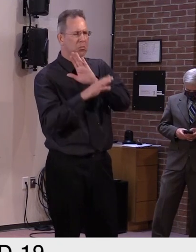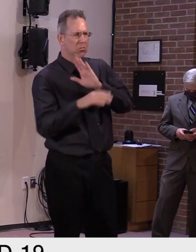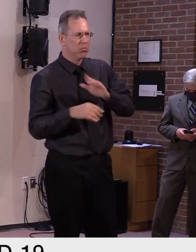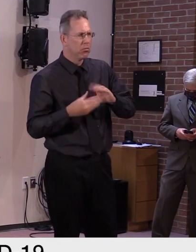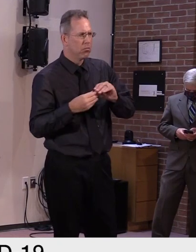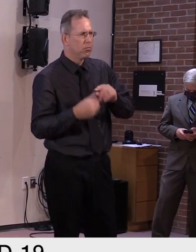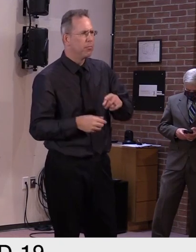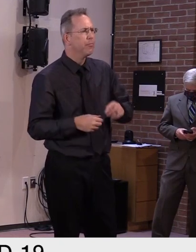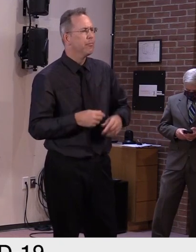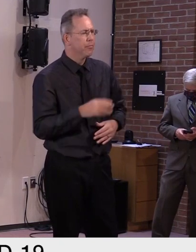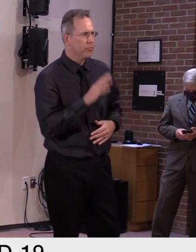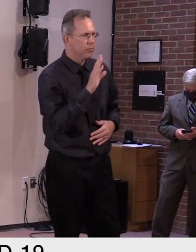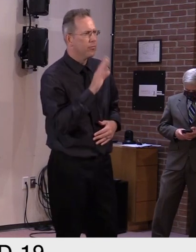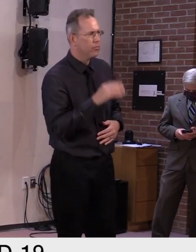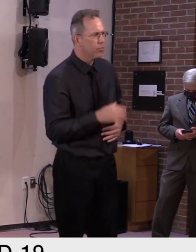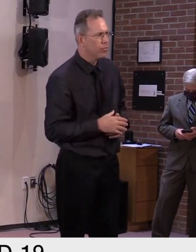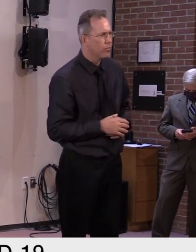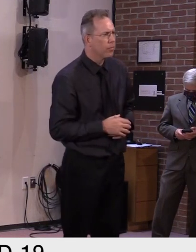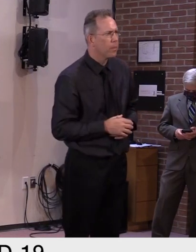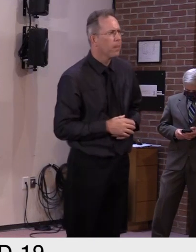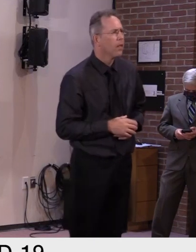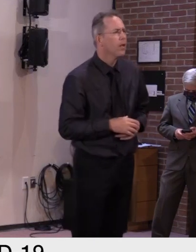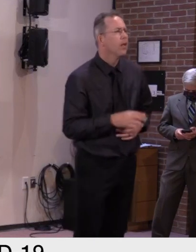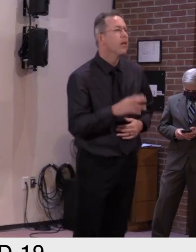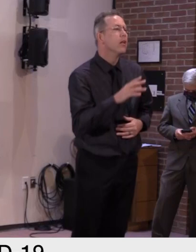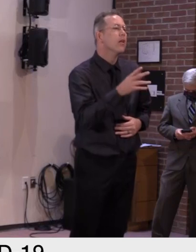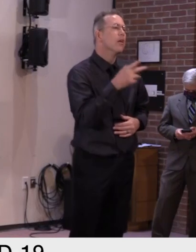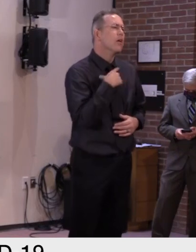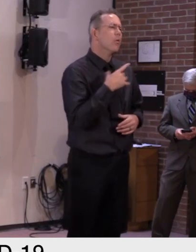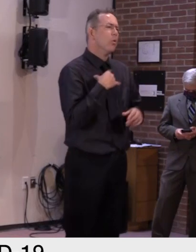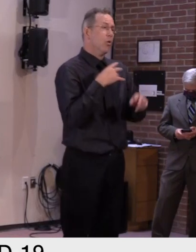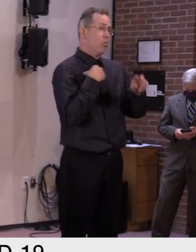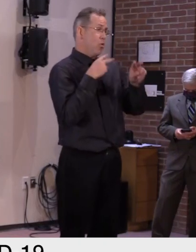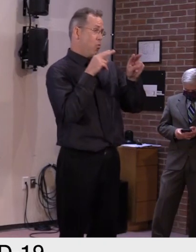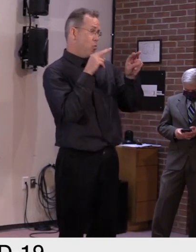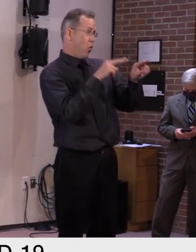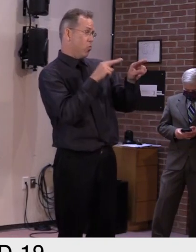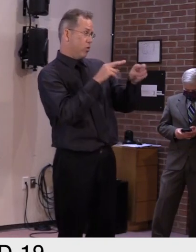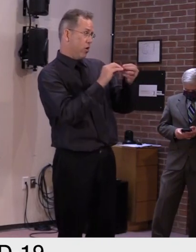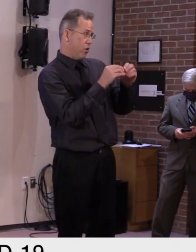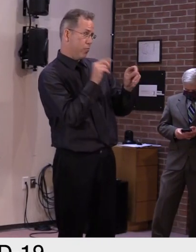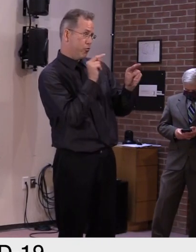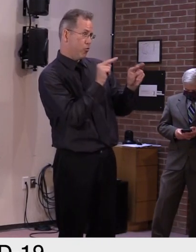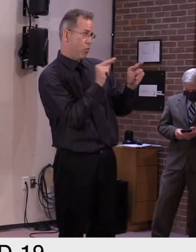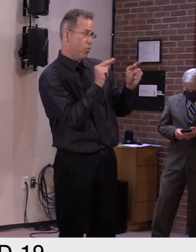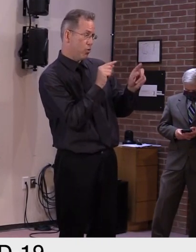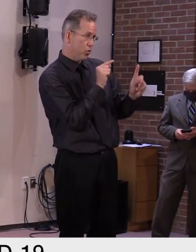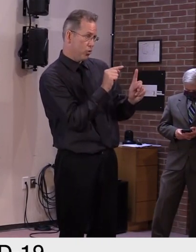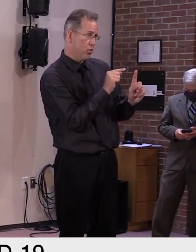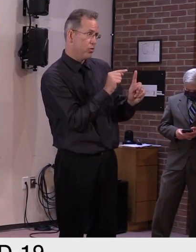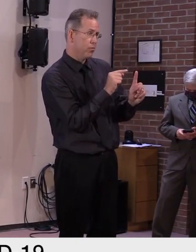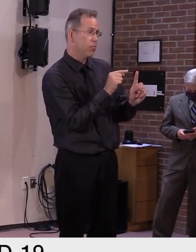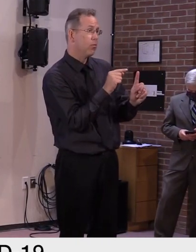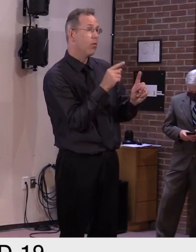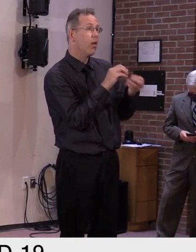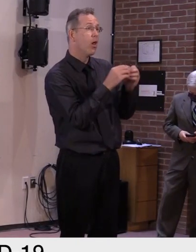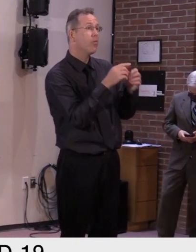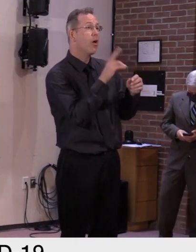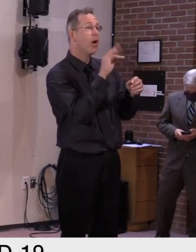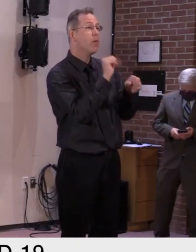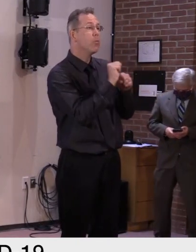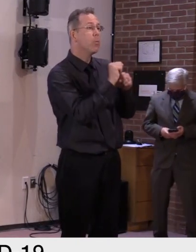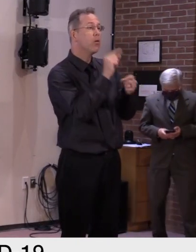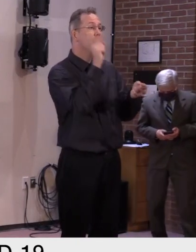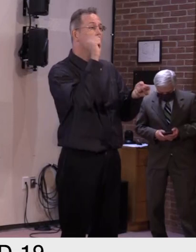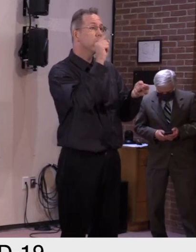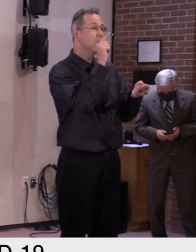actual specific data point in terms of when we trigger off. We know it is coming if we continue.